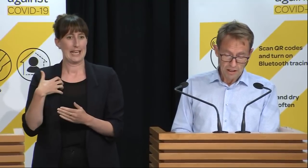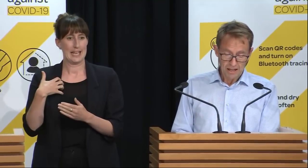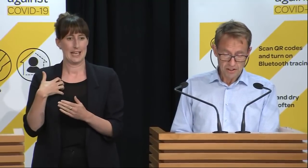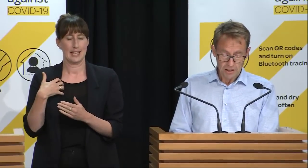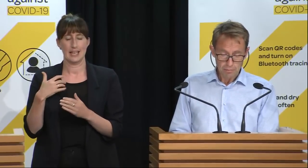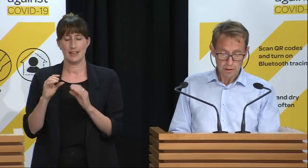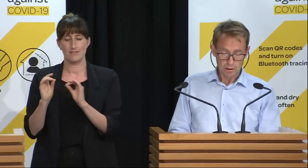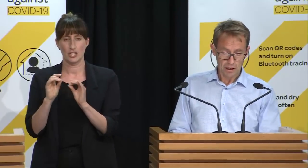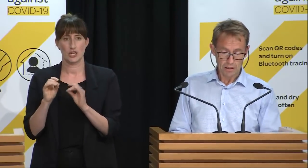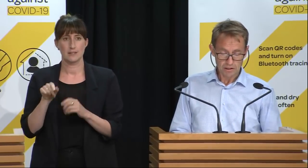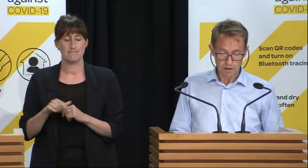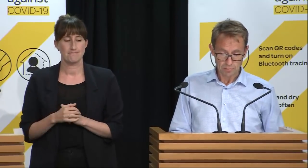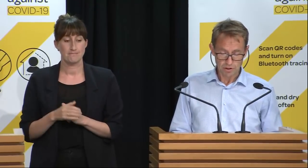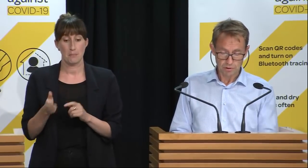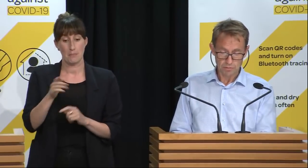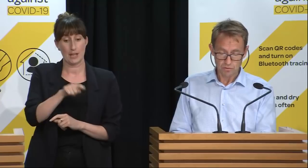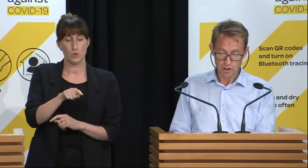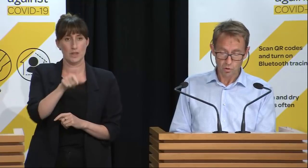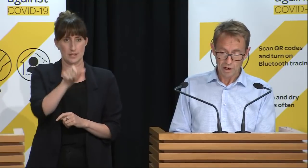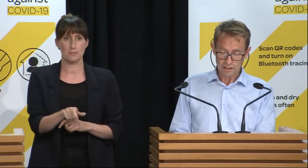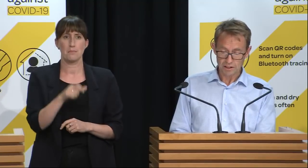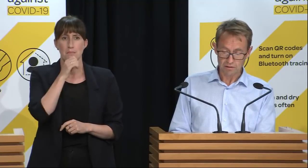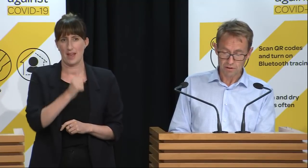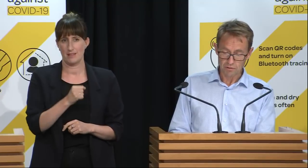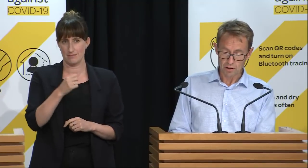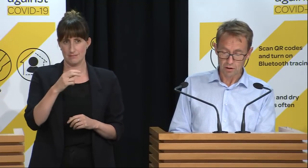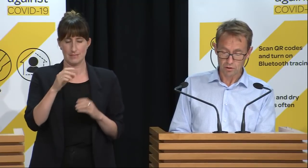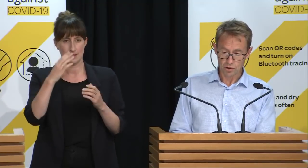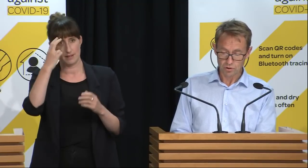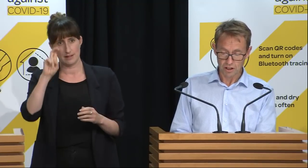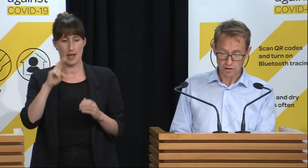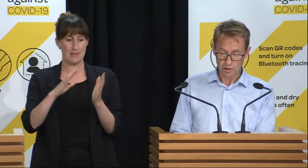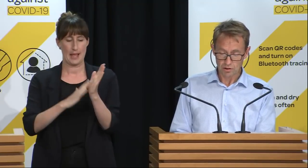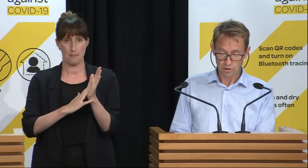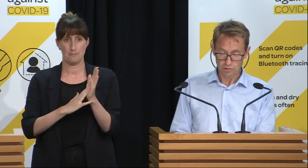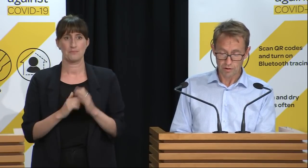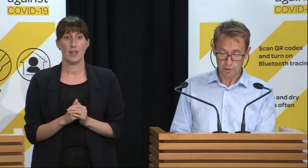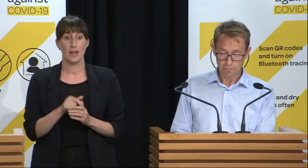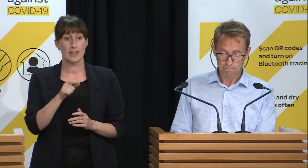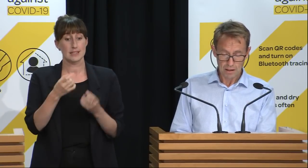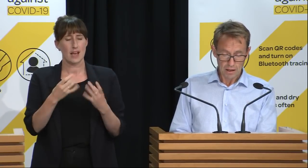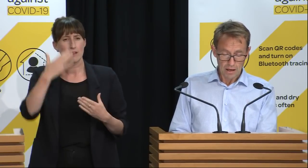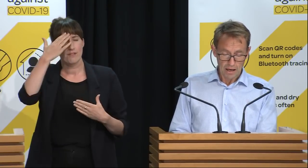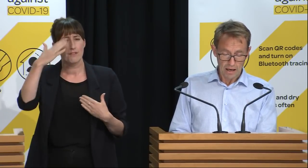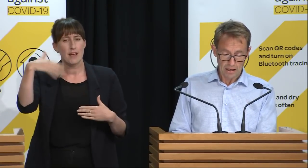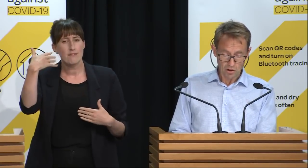Back to our Case M, he developed symptoms of general weakness and fever on Tuesday the 23rd of February